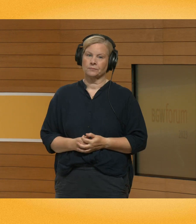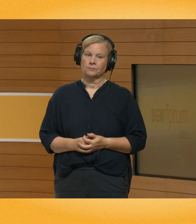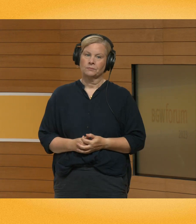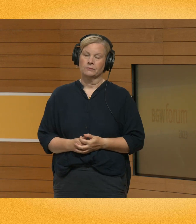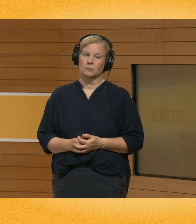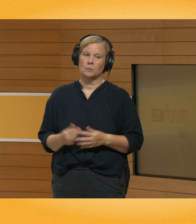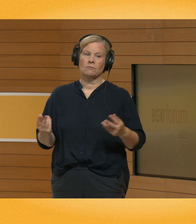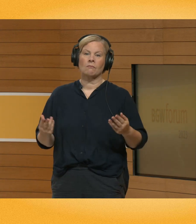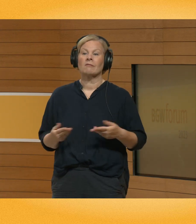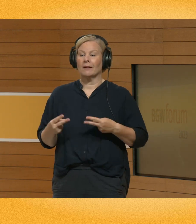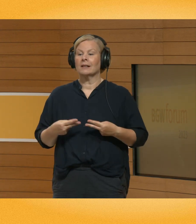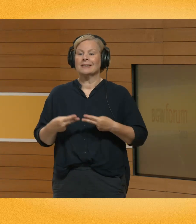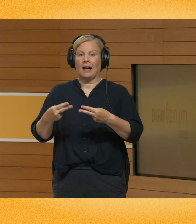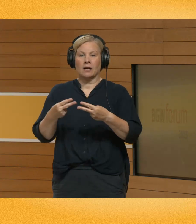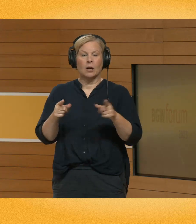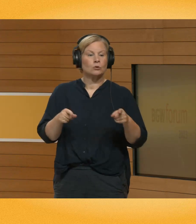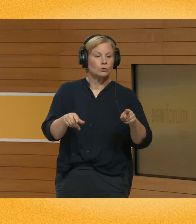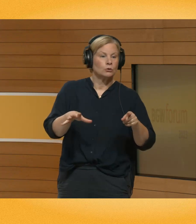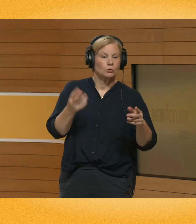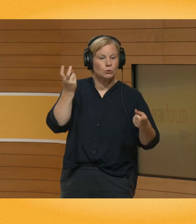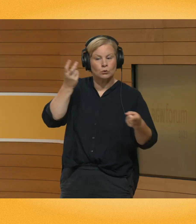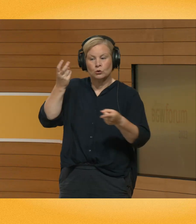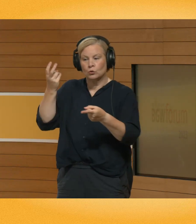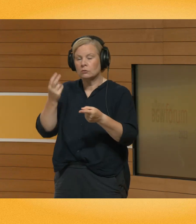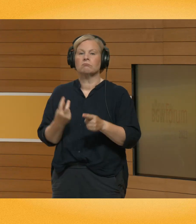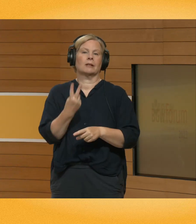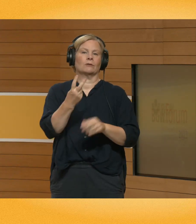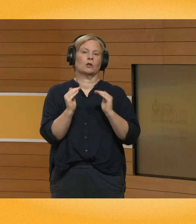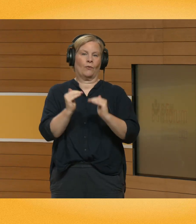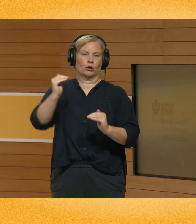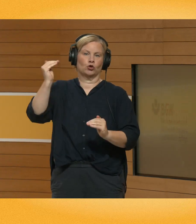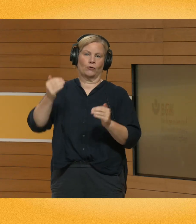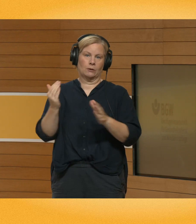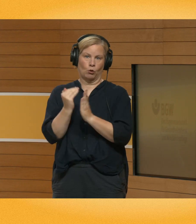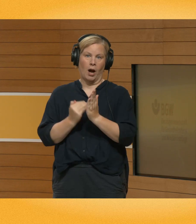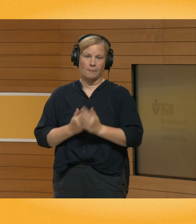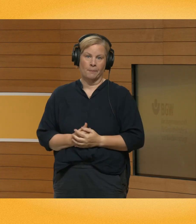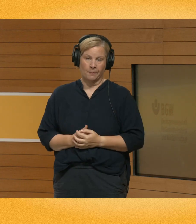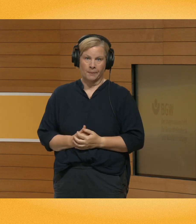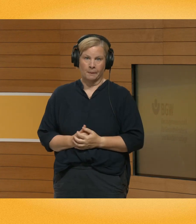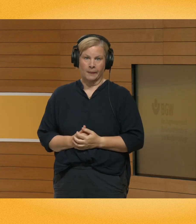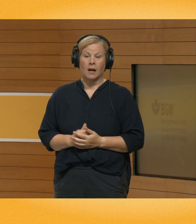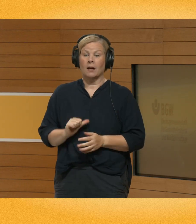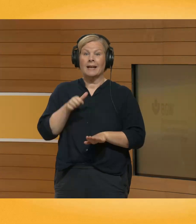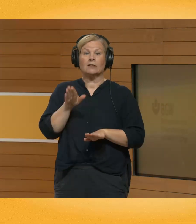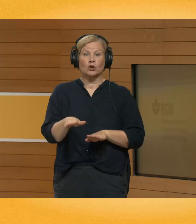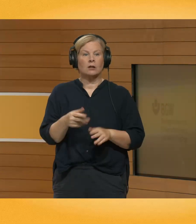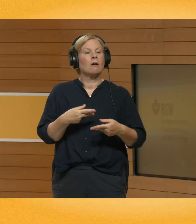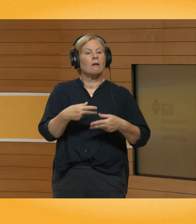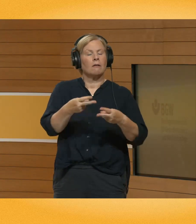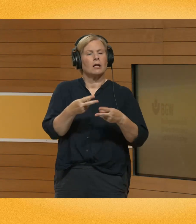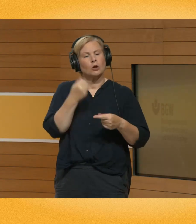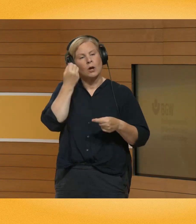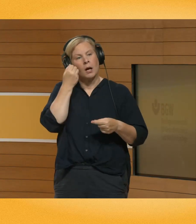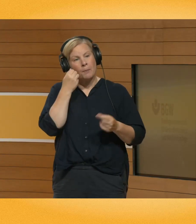hospitals were asked, when we were writing at the grant proposal, they were asked to communicate their interest to join the study. But that was